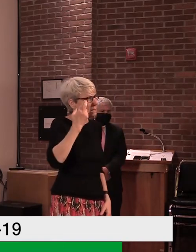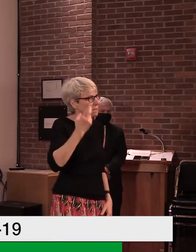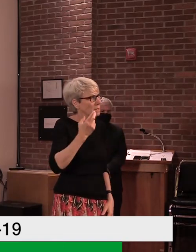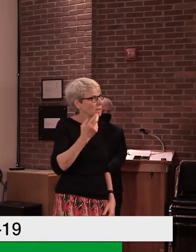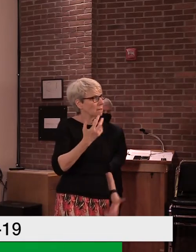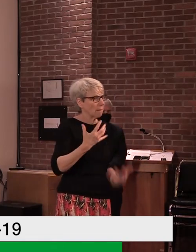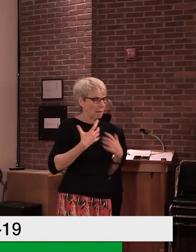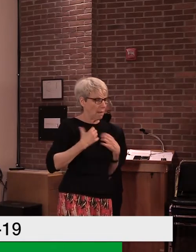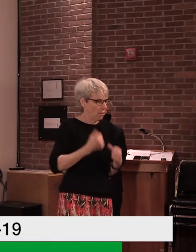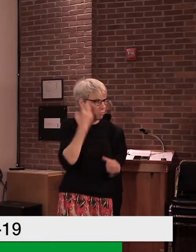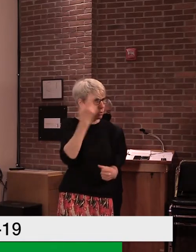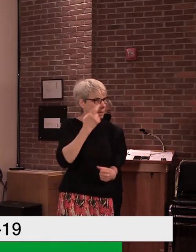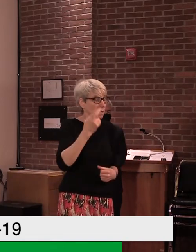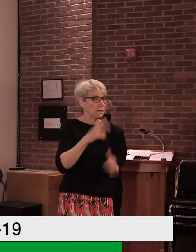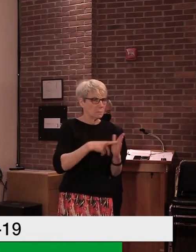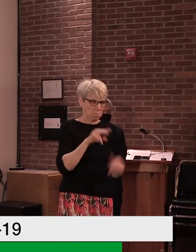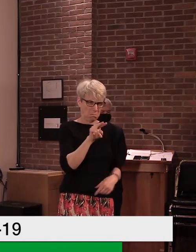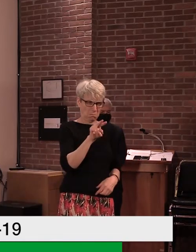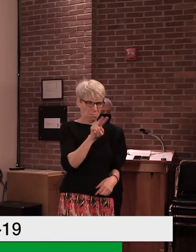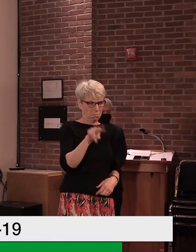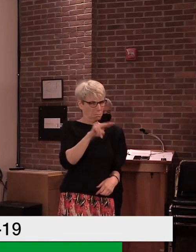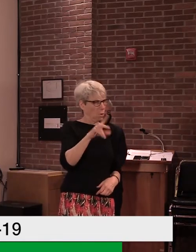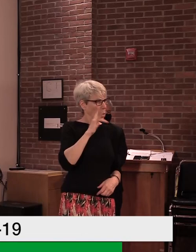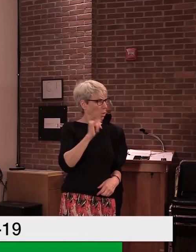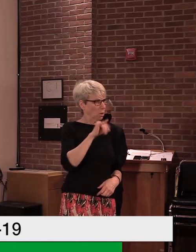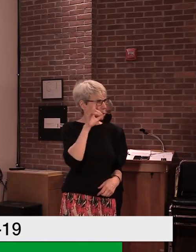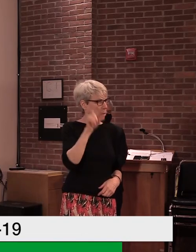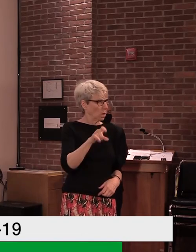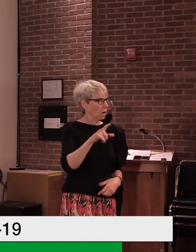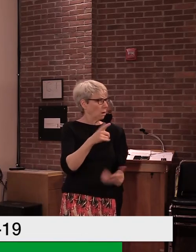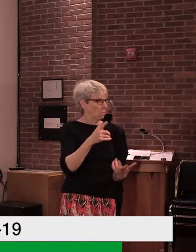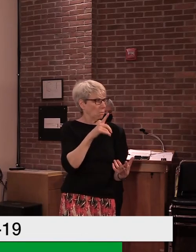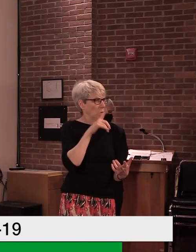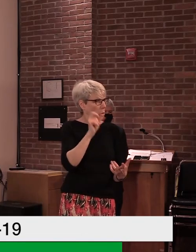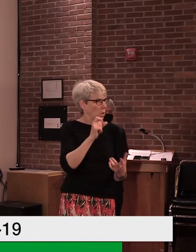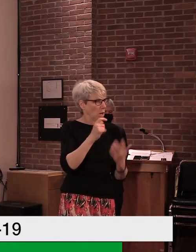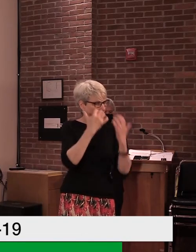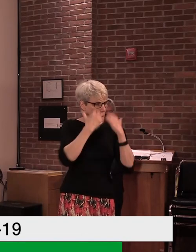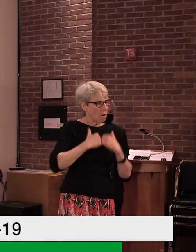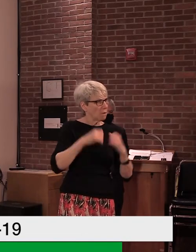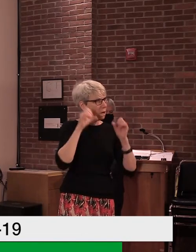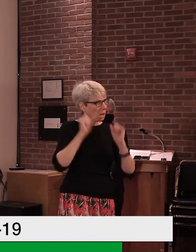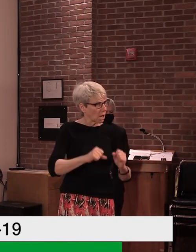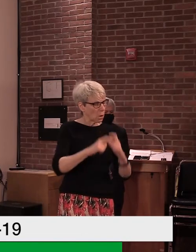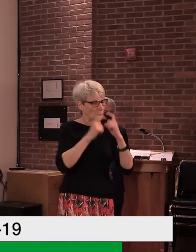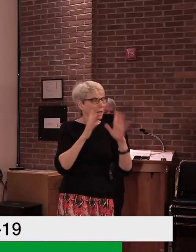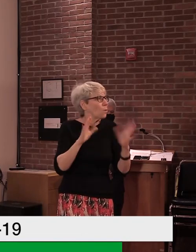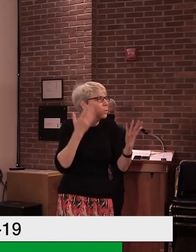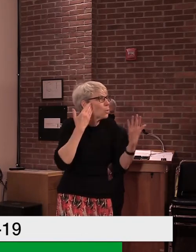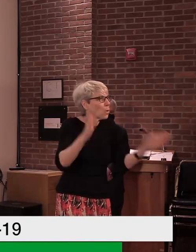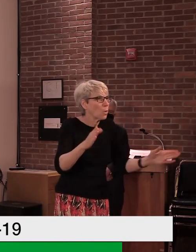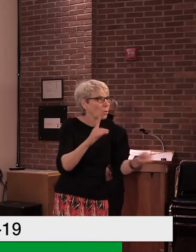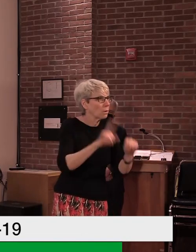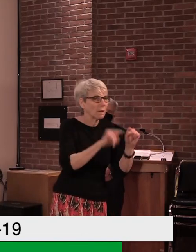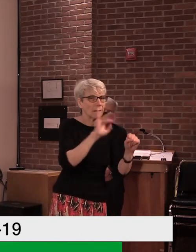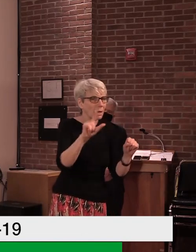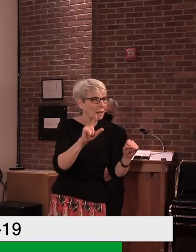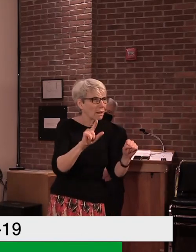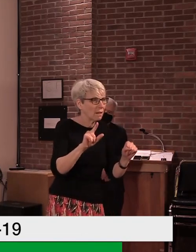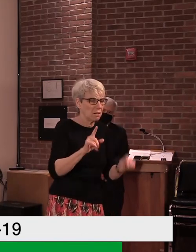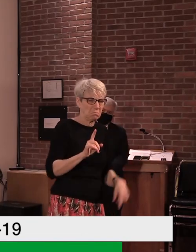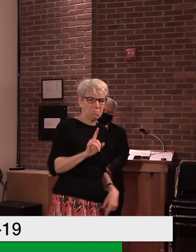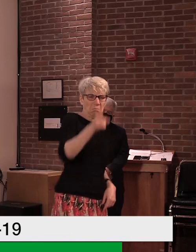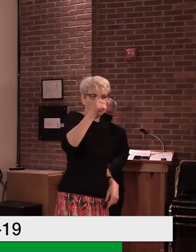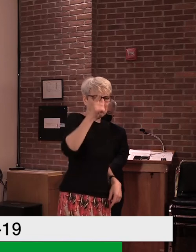to or who is not able to wear a mask. So we must all be understanding and avoid the temptation to judge or